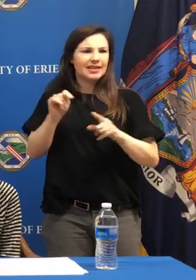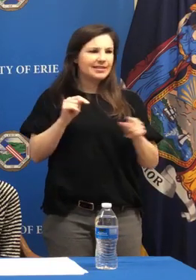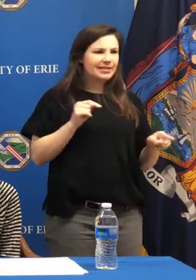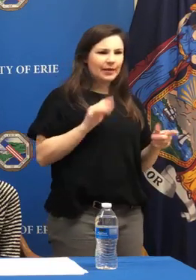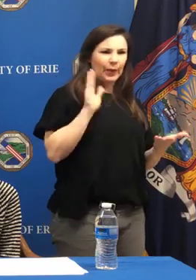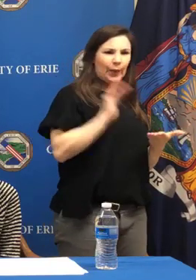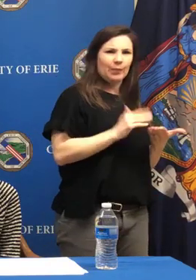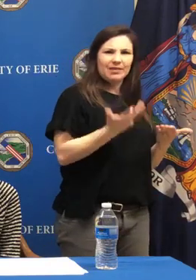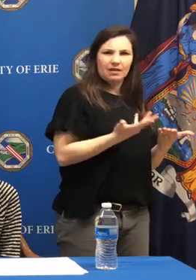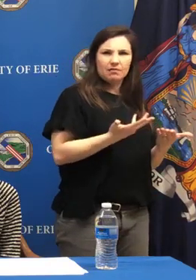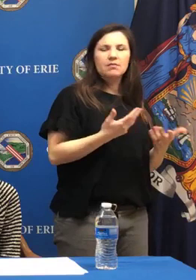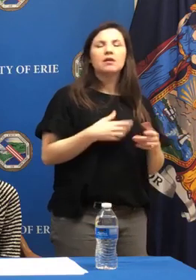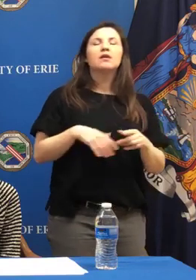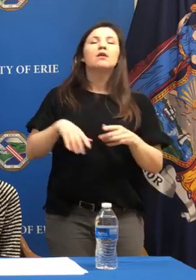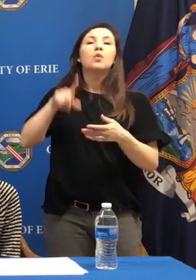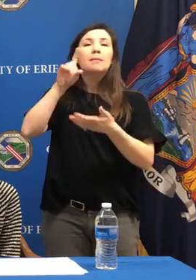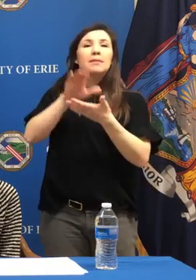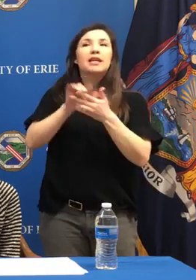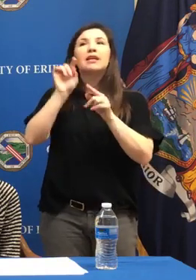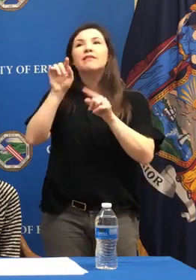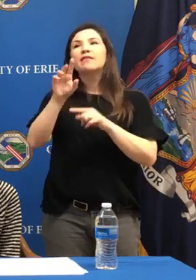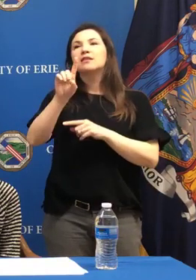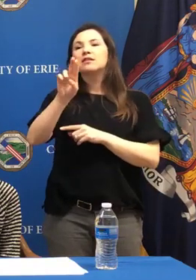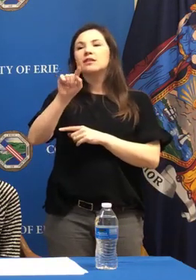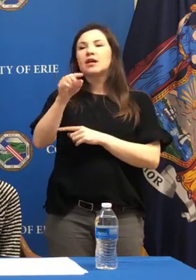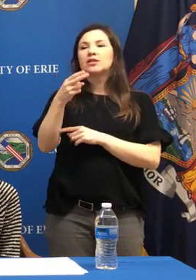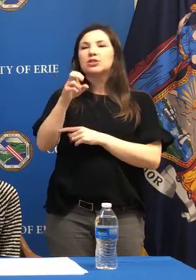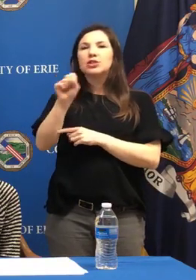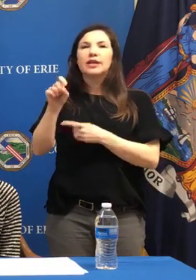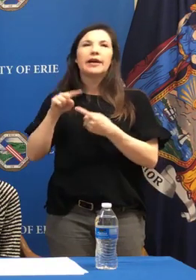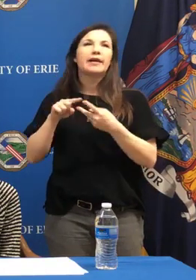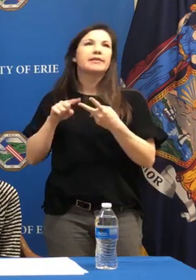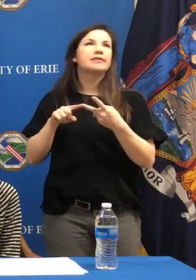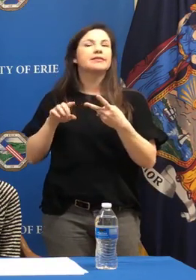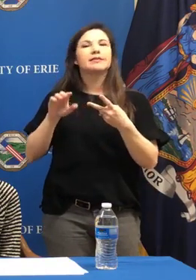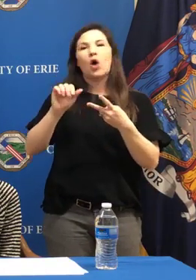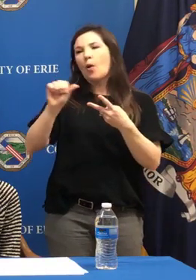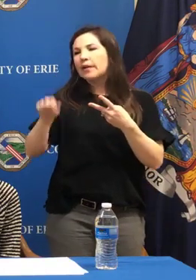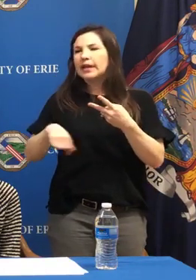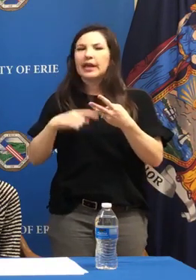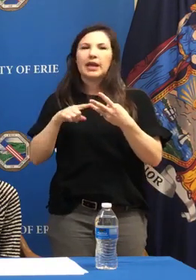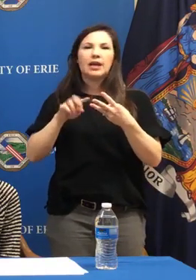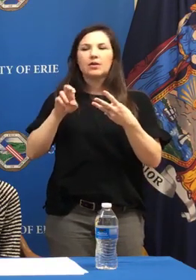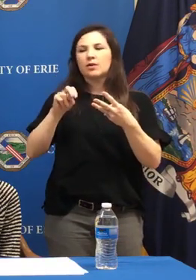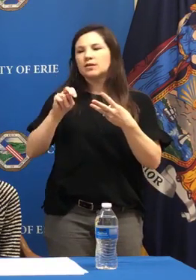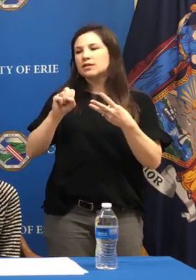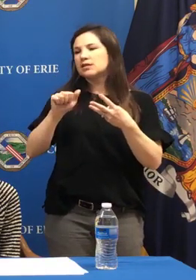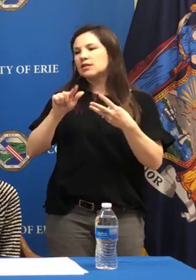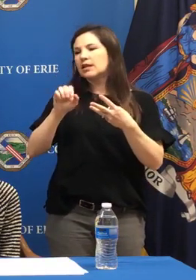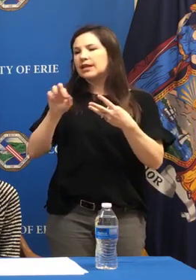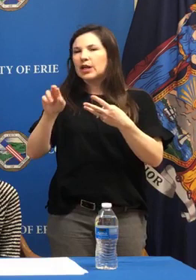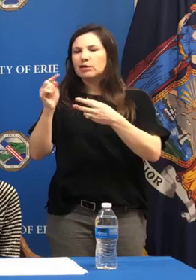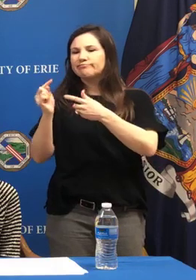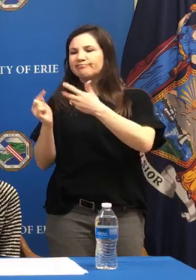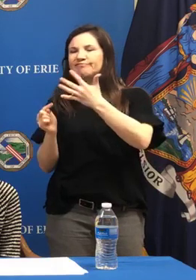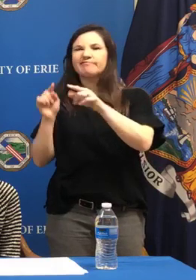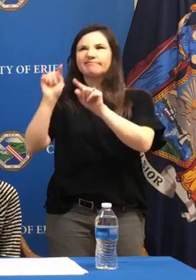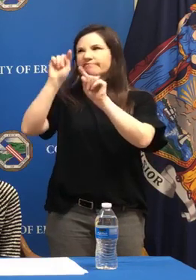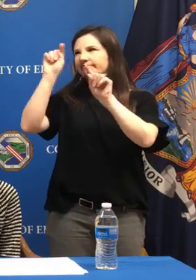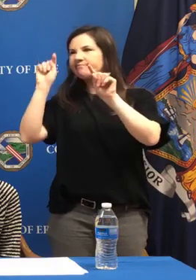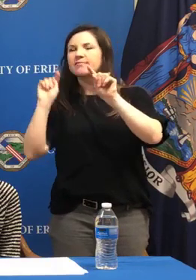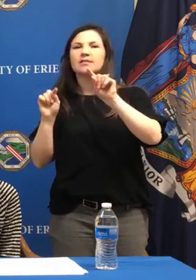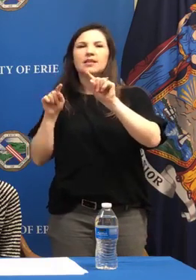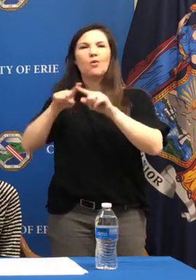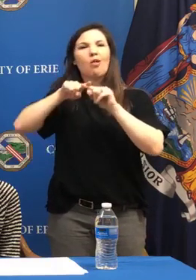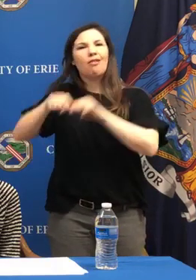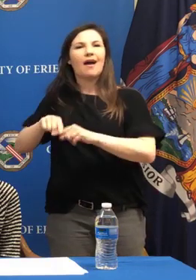of the counties in Ulster, Dutchess, Albany, Rensselaer, because they rely on the state lab for